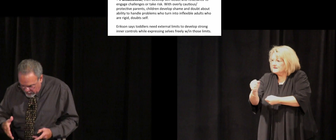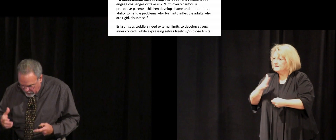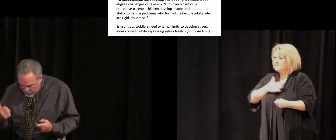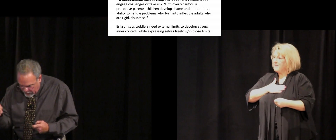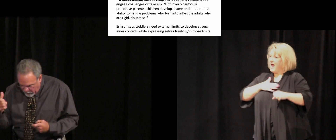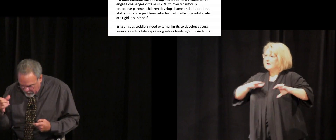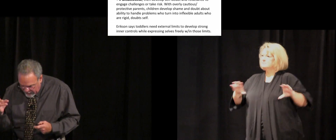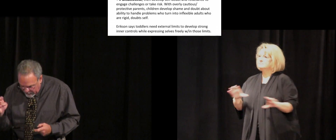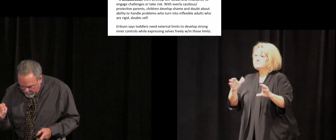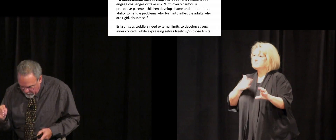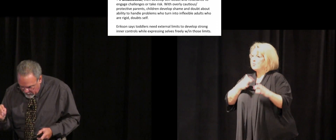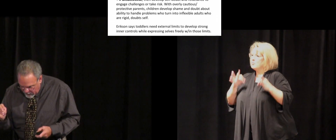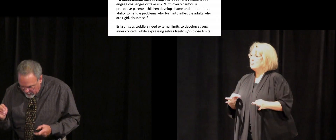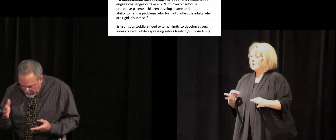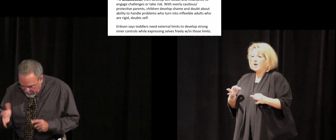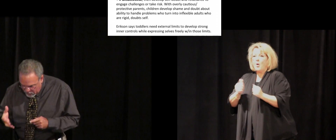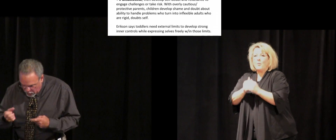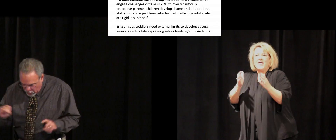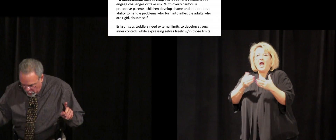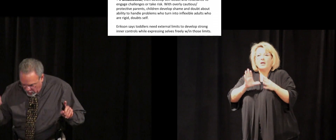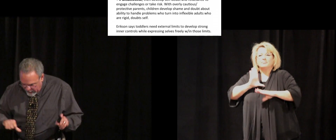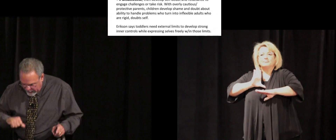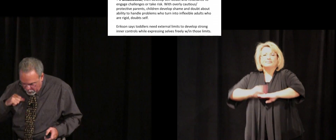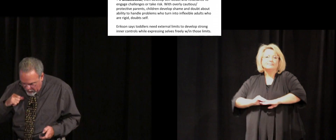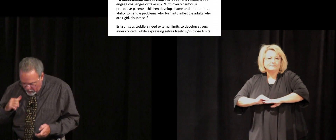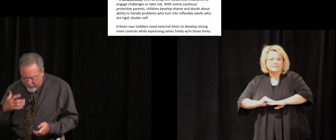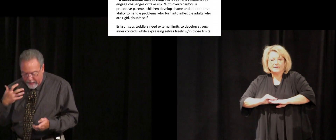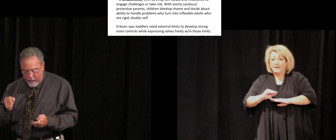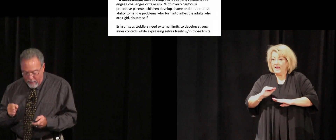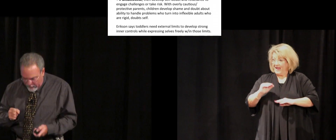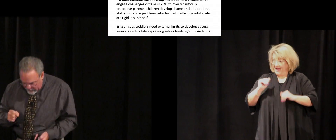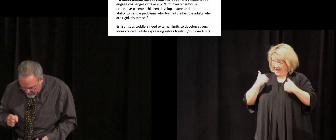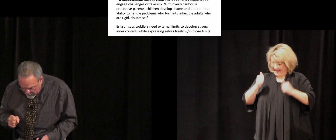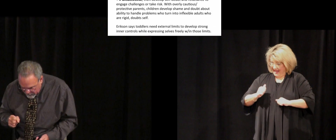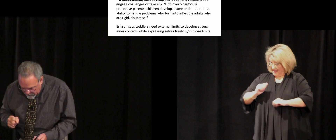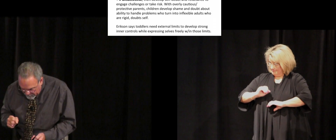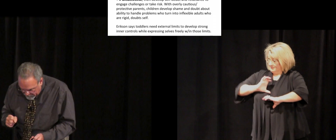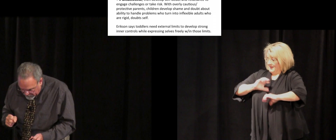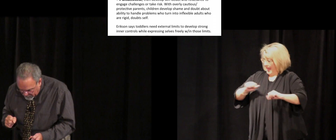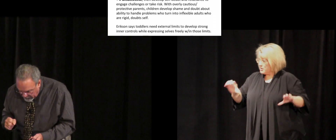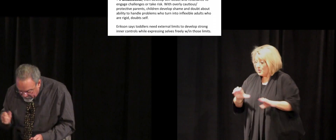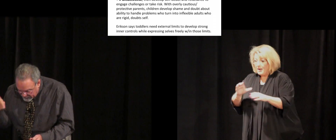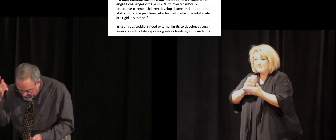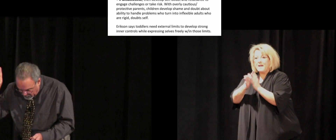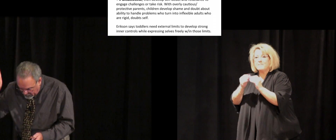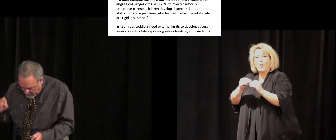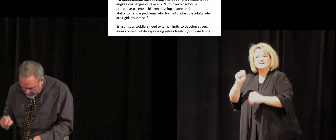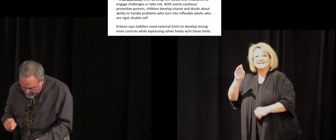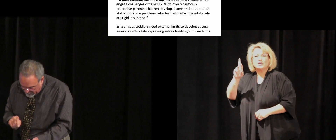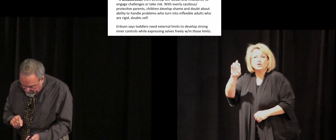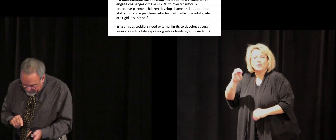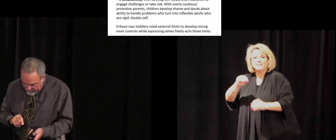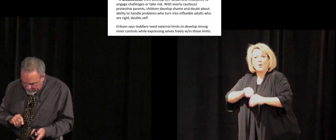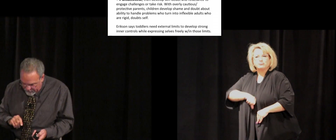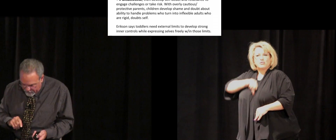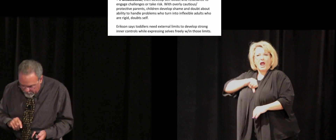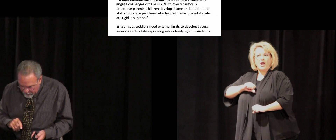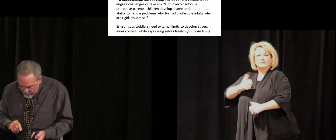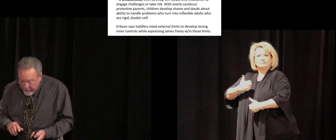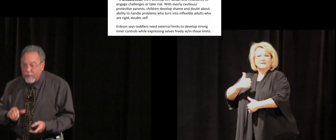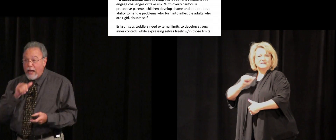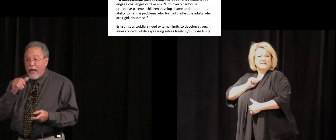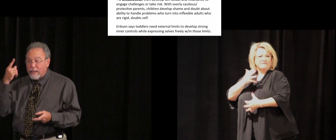So, initiative. I can do it. Versus, I feel guilty. I feel guilty for who I am.